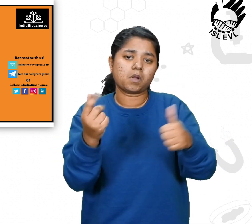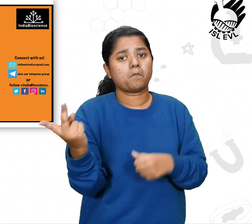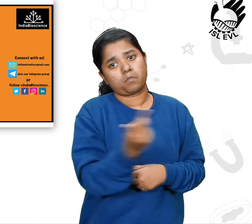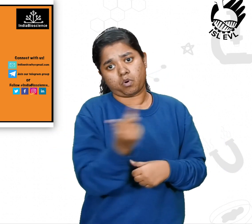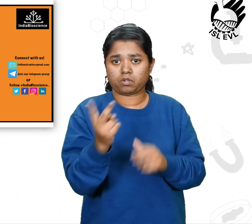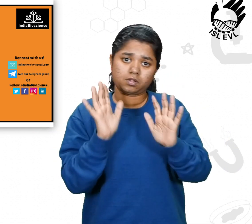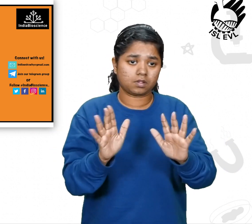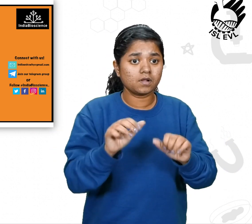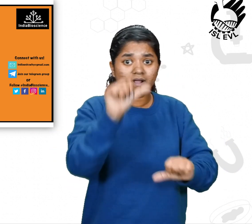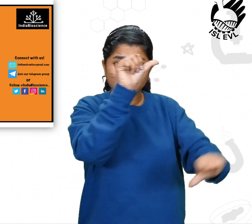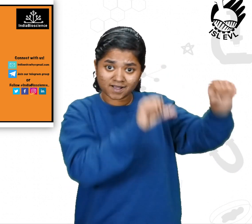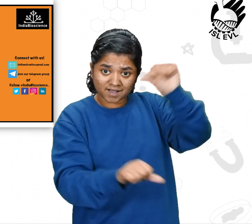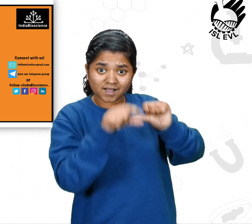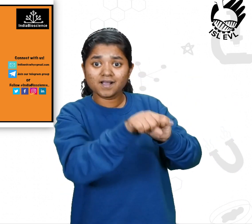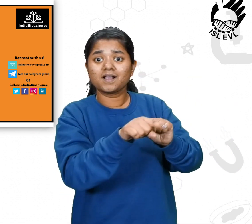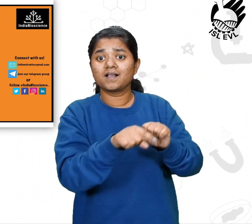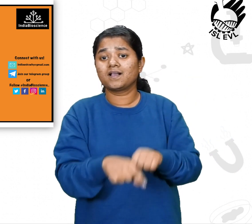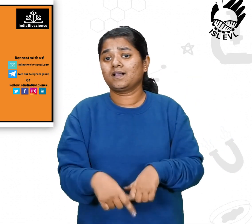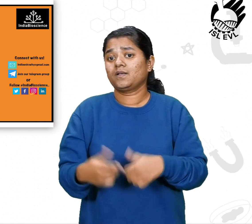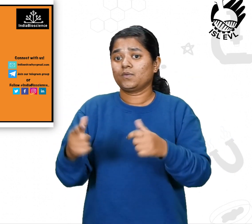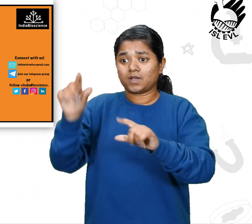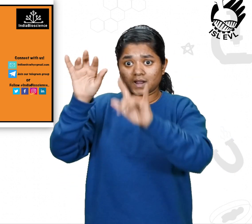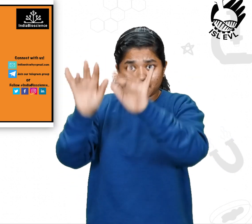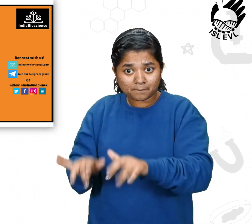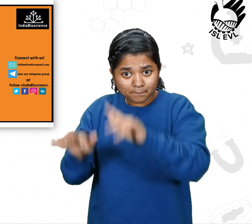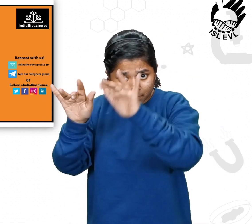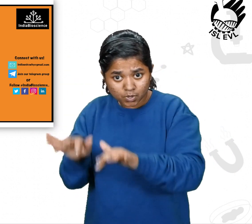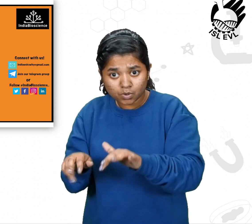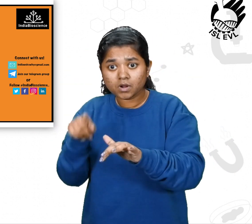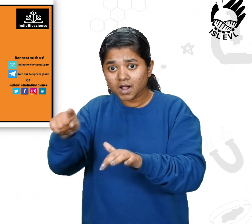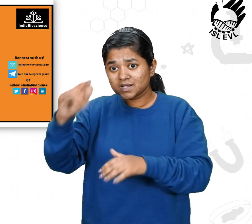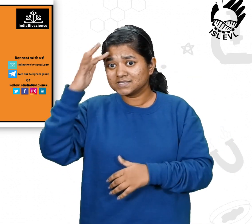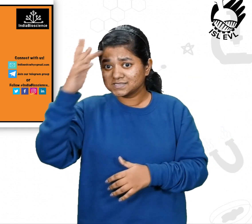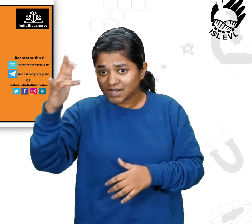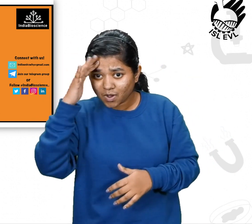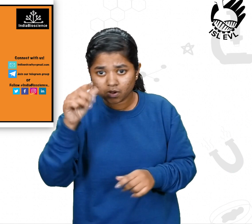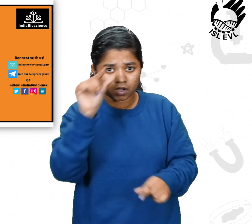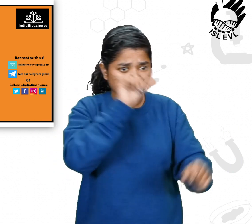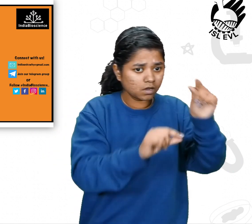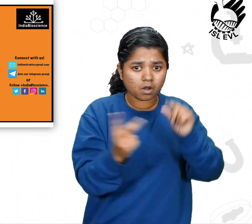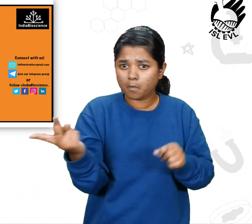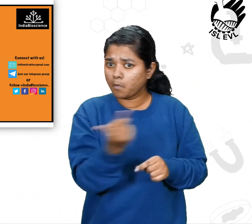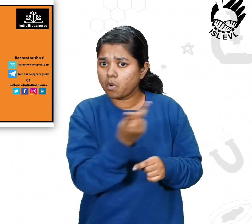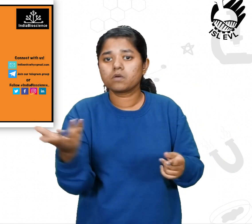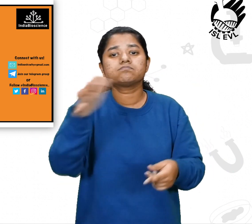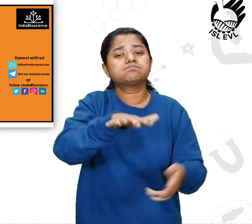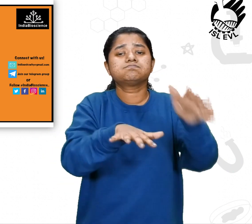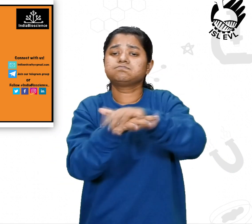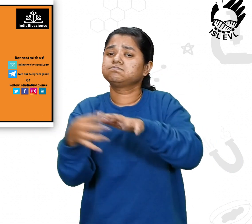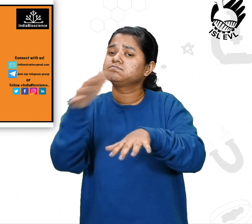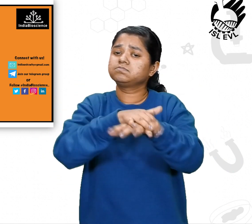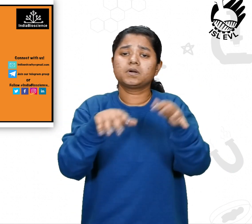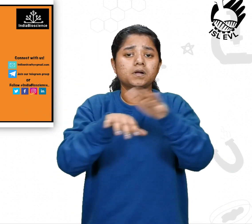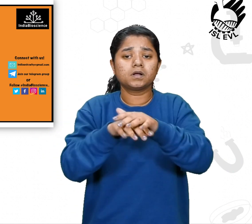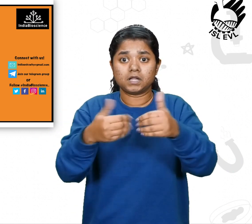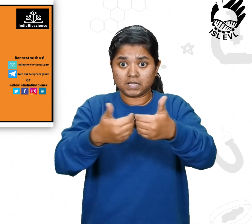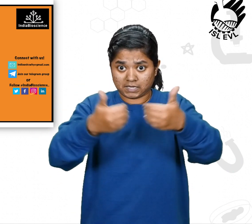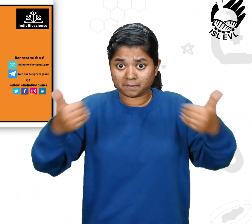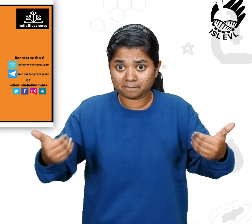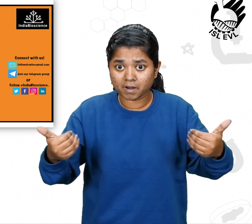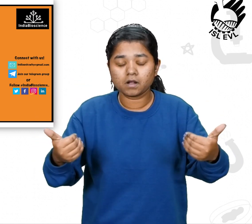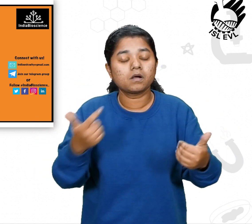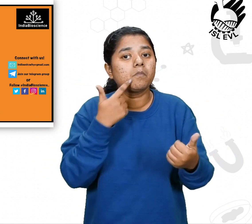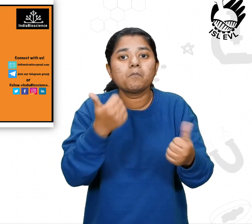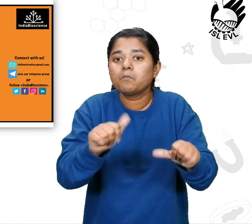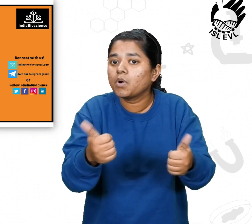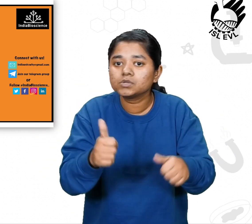They cannot, in my opinion, sort of that can be done entirely independent of one another to make sense of the natural world. And those kind